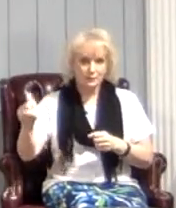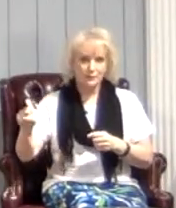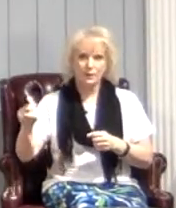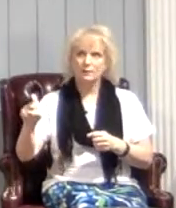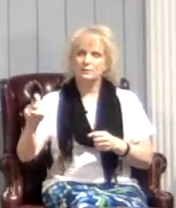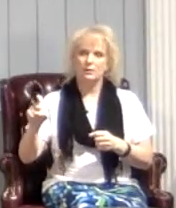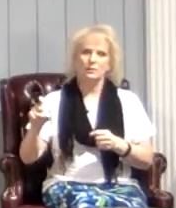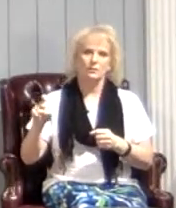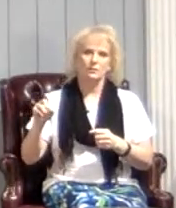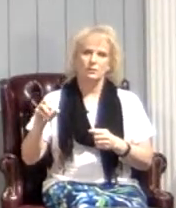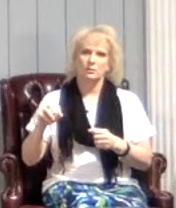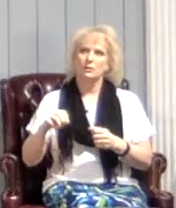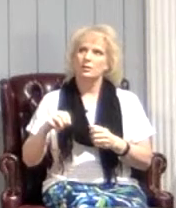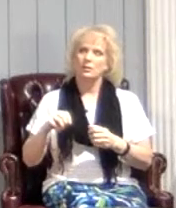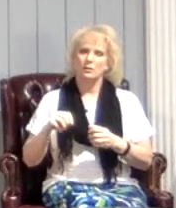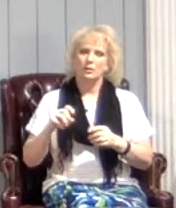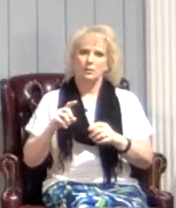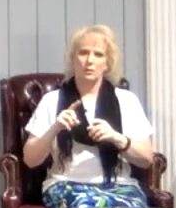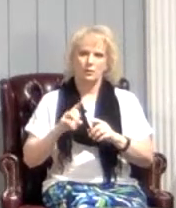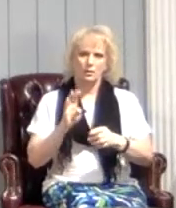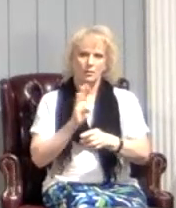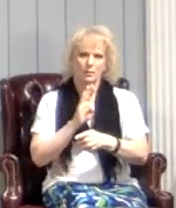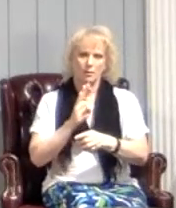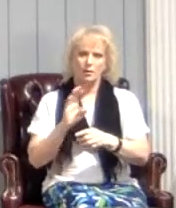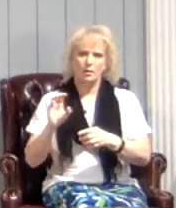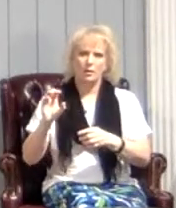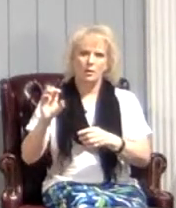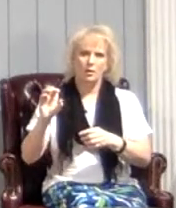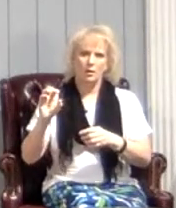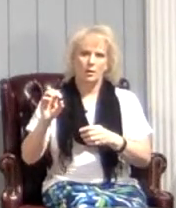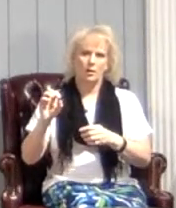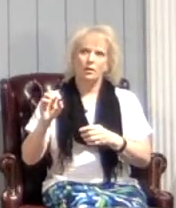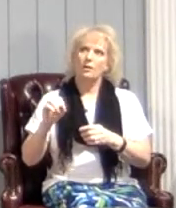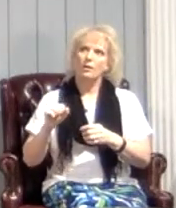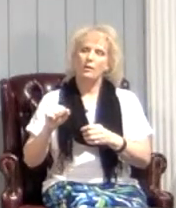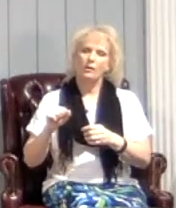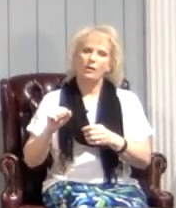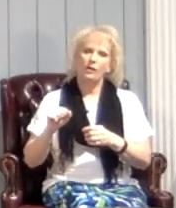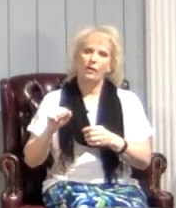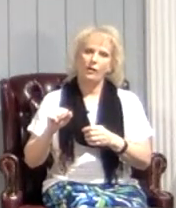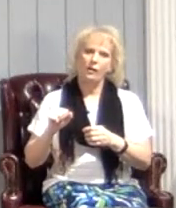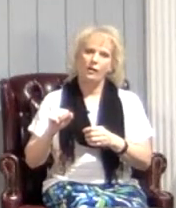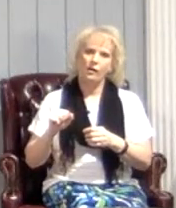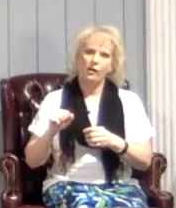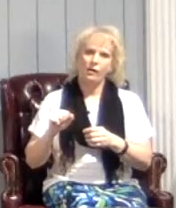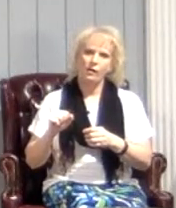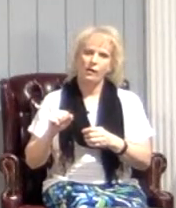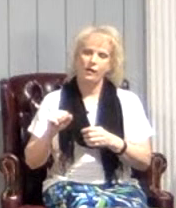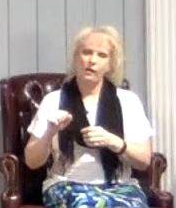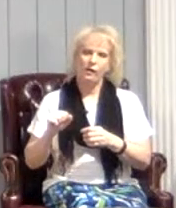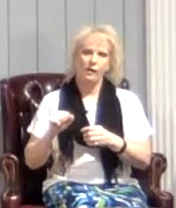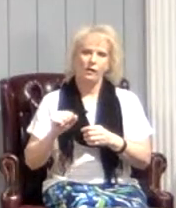but the business agent said, it's raining in Oklahoma, in Oakland right now, and I don't know if you know this, iron workers don't work